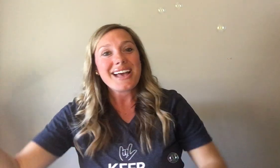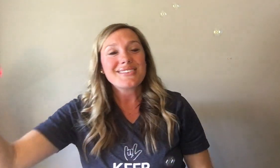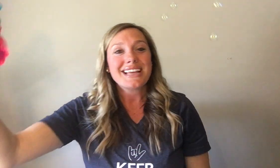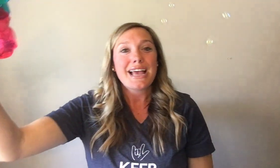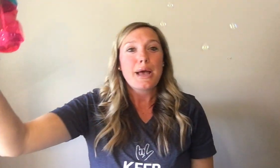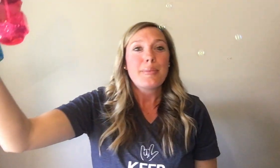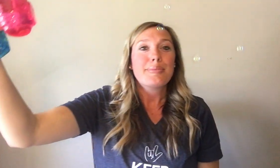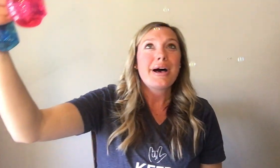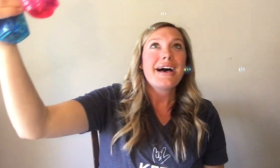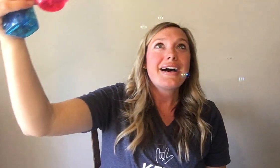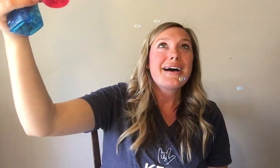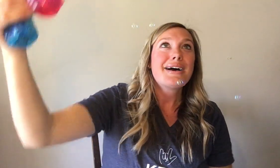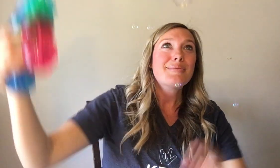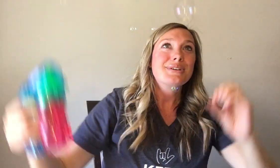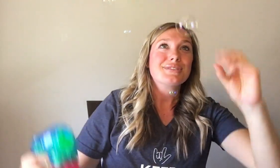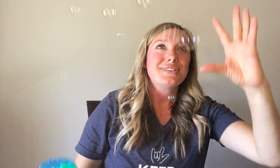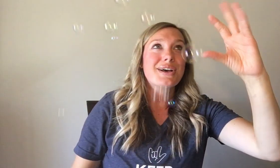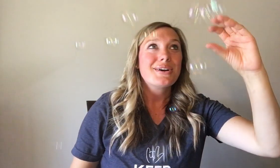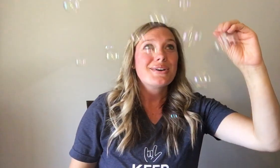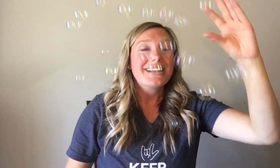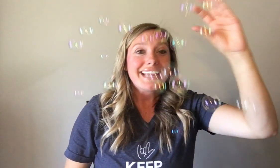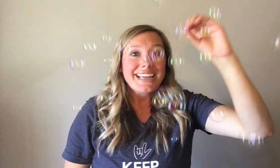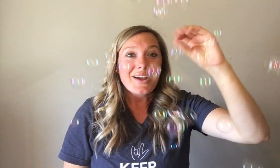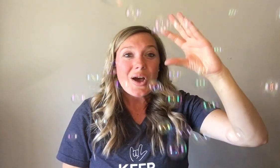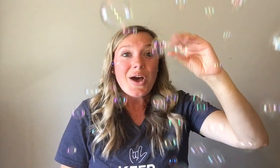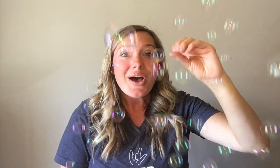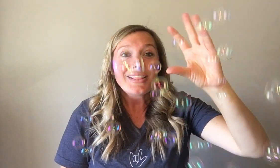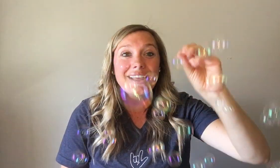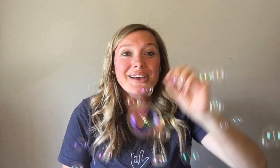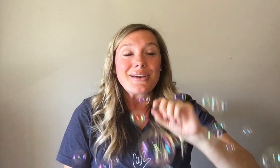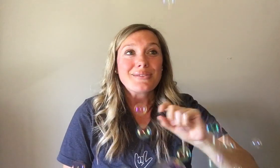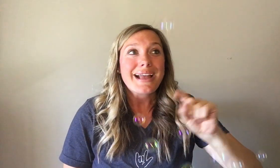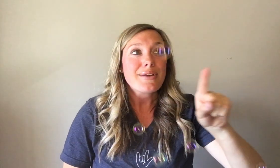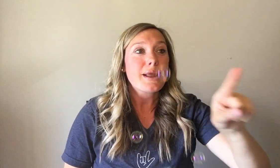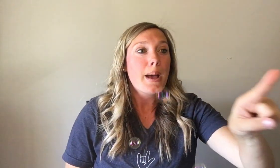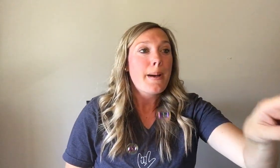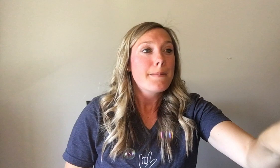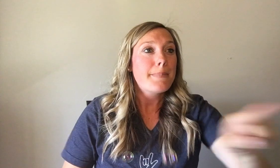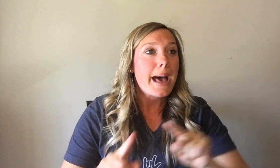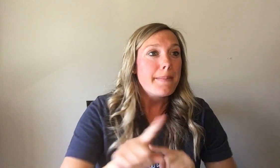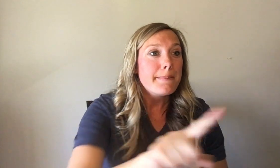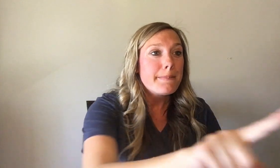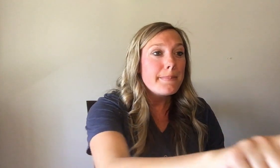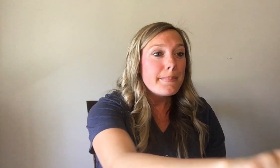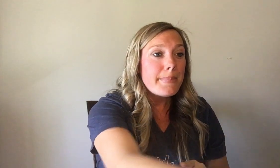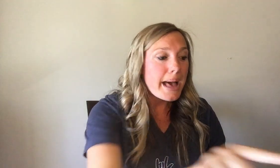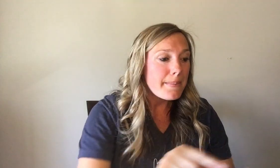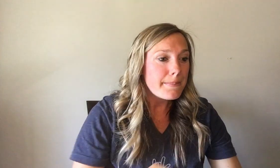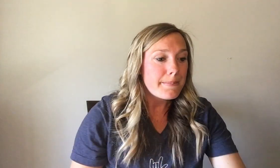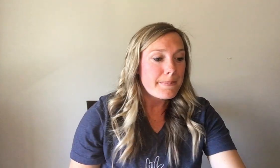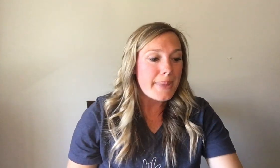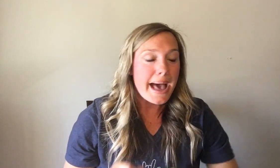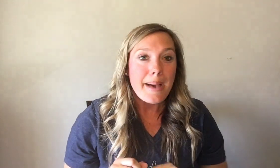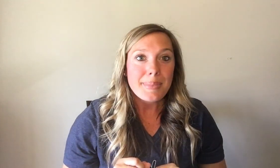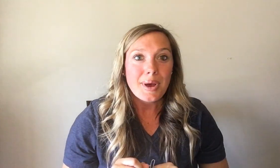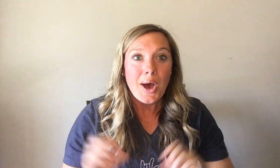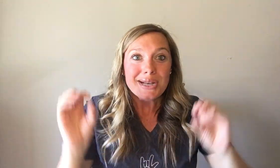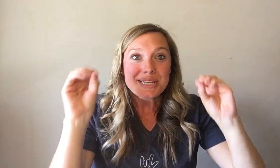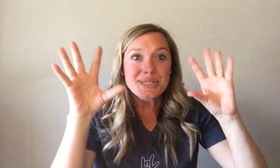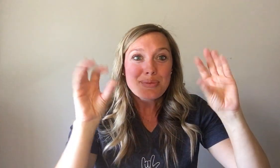around, bubbles floating all around. Pop, pop, pop. Did you